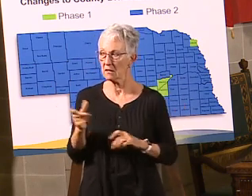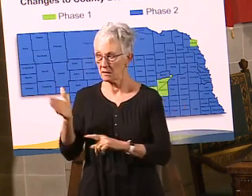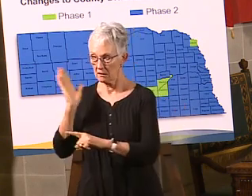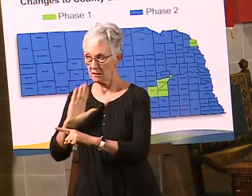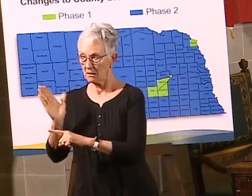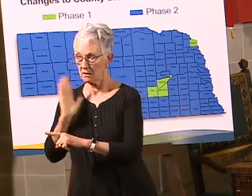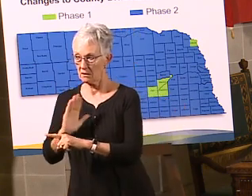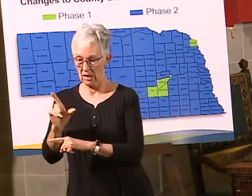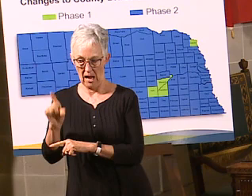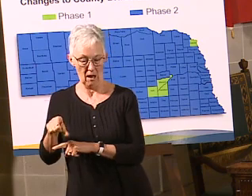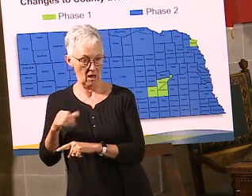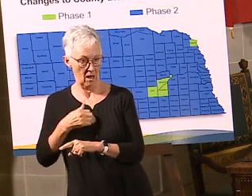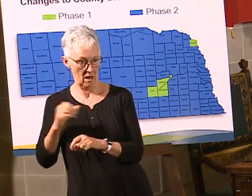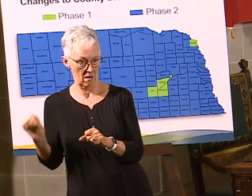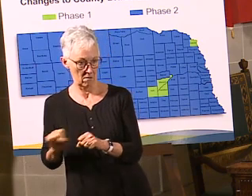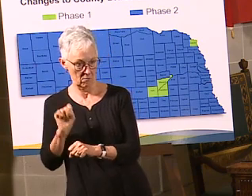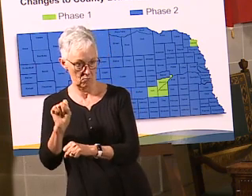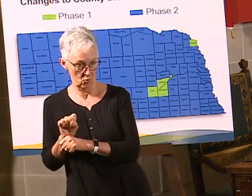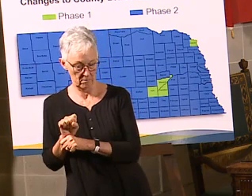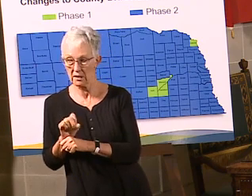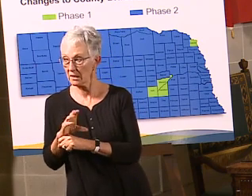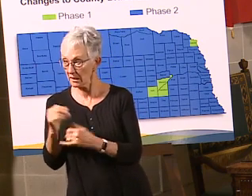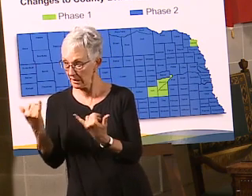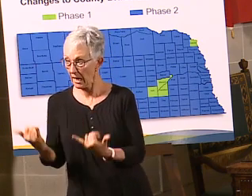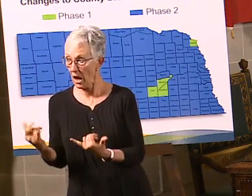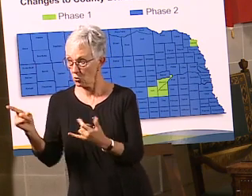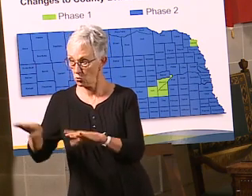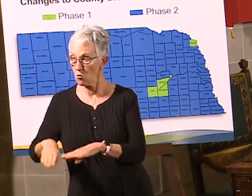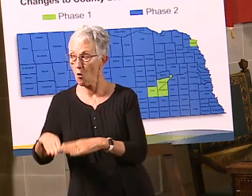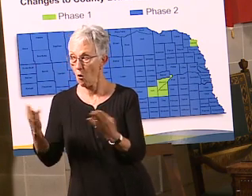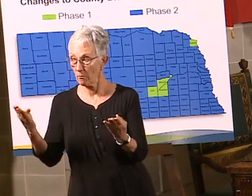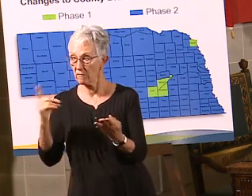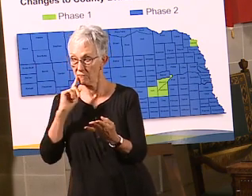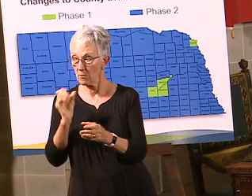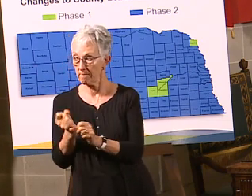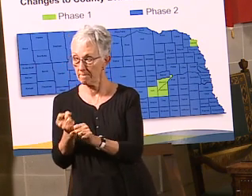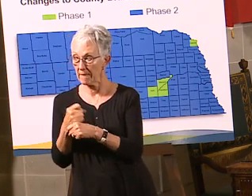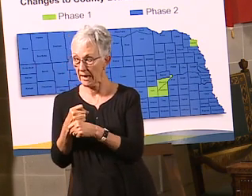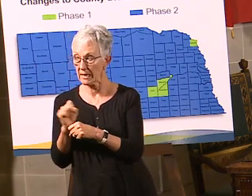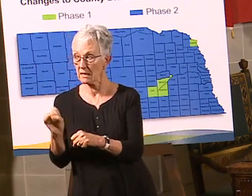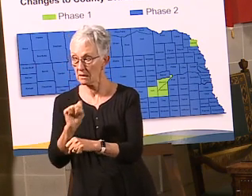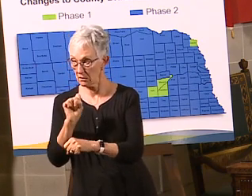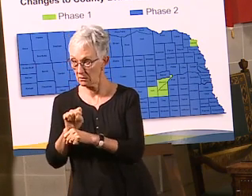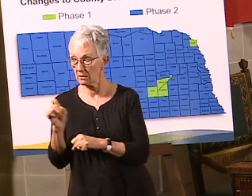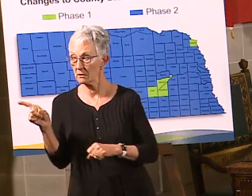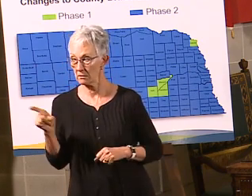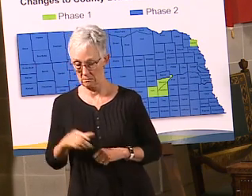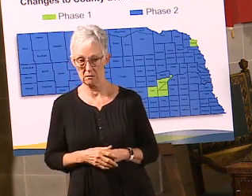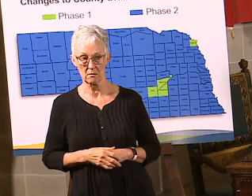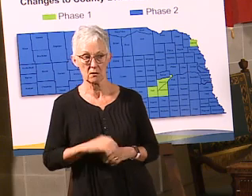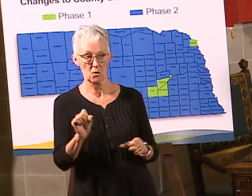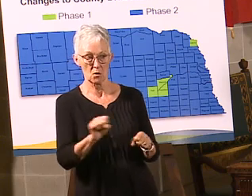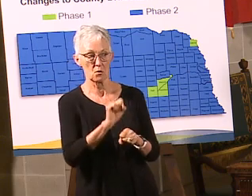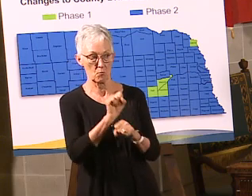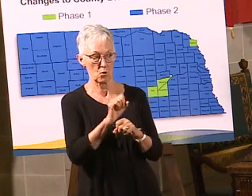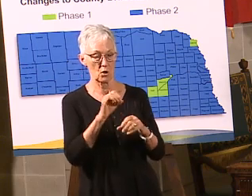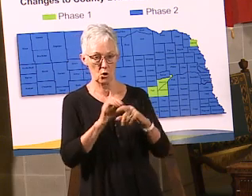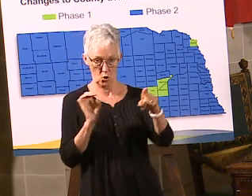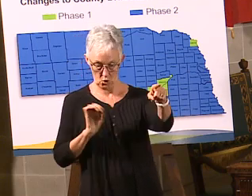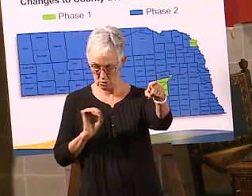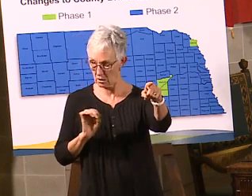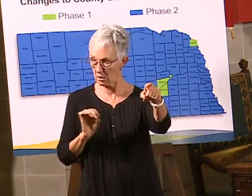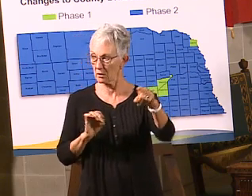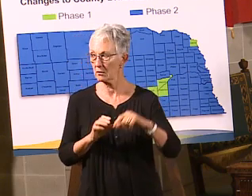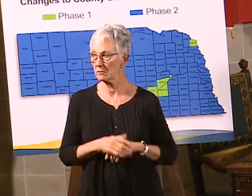And starting today, you've opened that up to start getting appointments. Is that correct? So, correct. We're taking appointments as we Right. speak for Omaha. Taking appointments as we speak